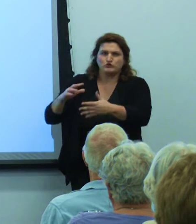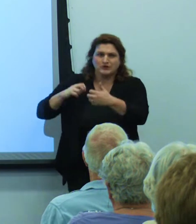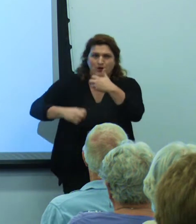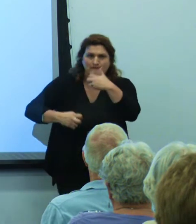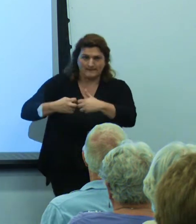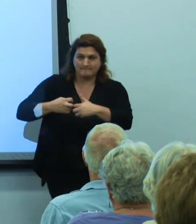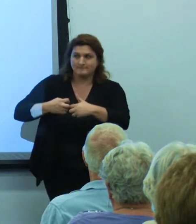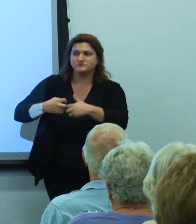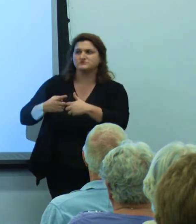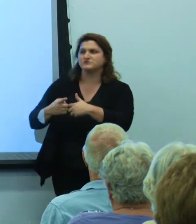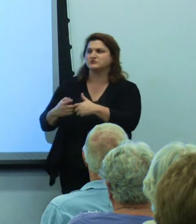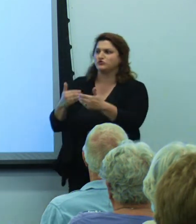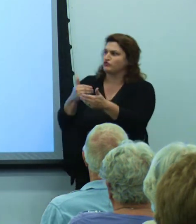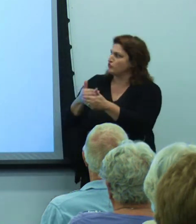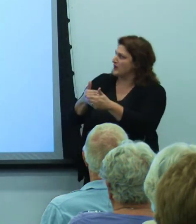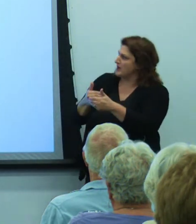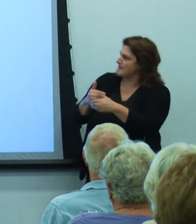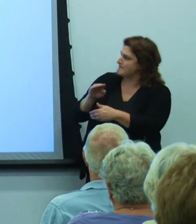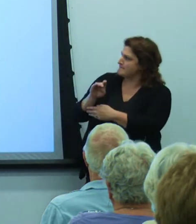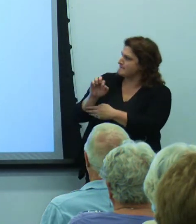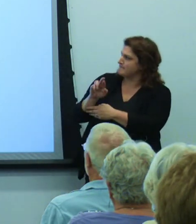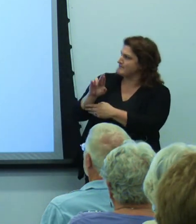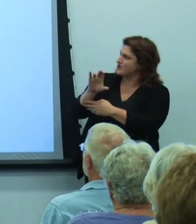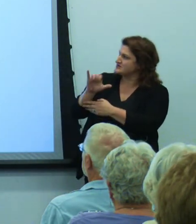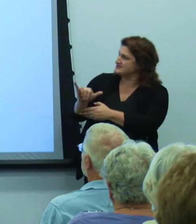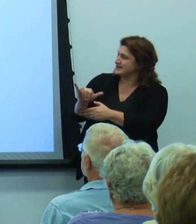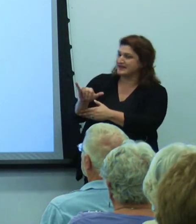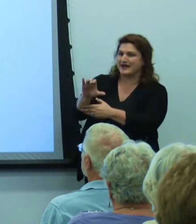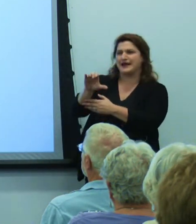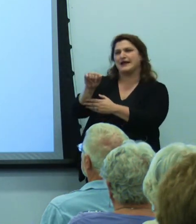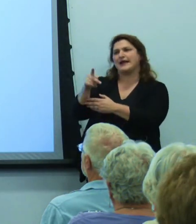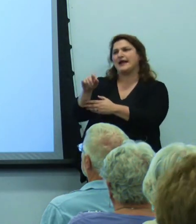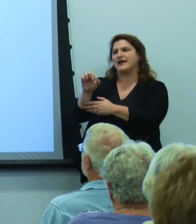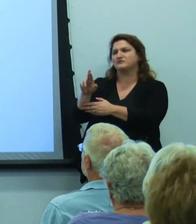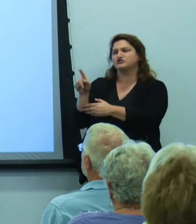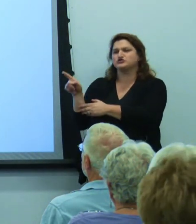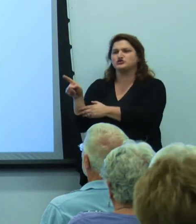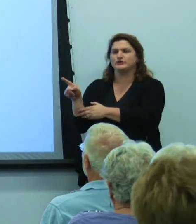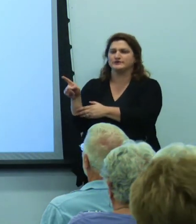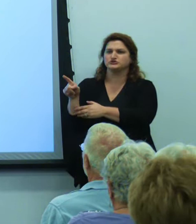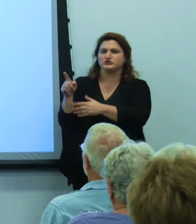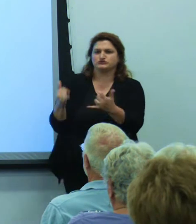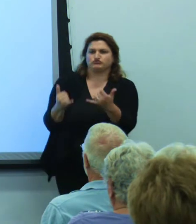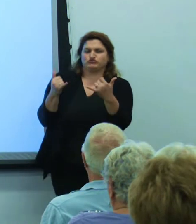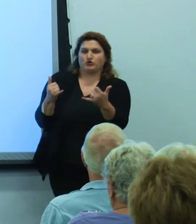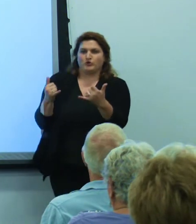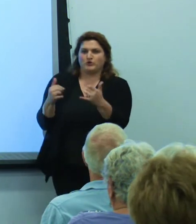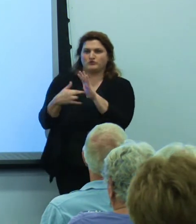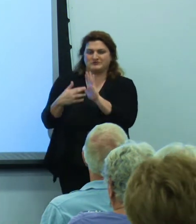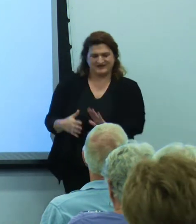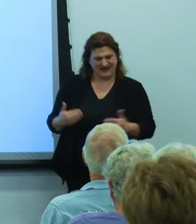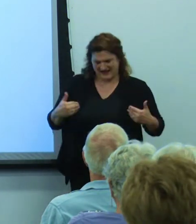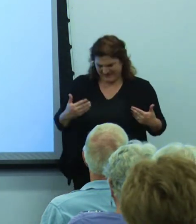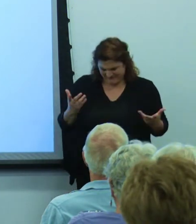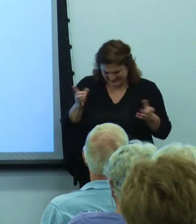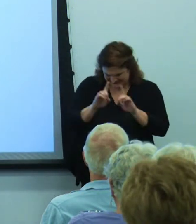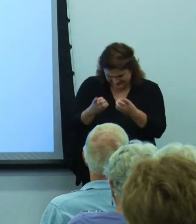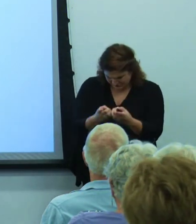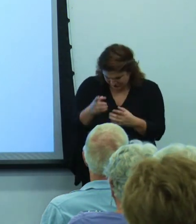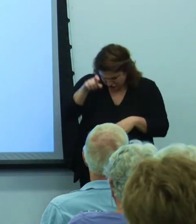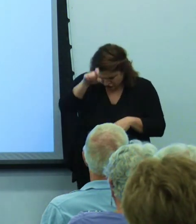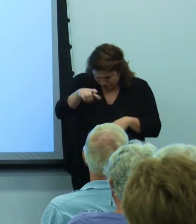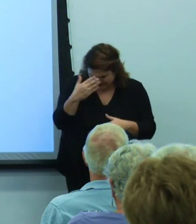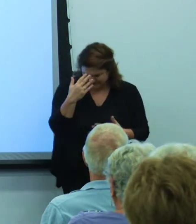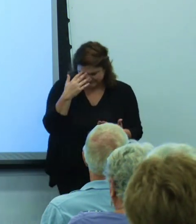okay, Marcy Captor is the incumbent in, and I have the district, I should be looking at